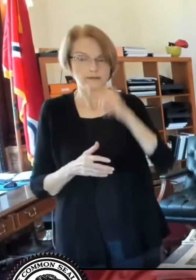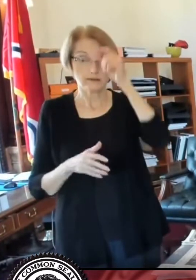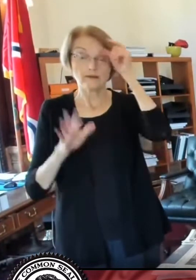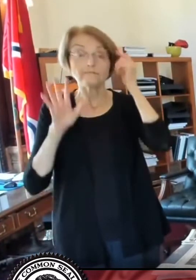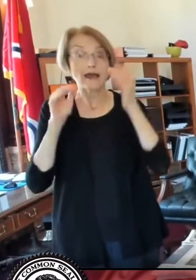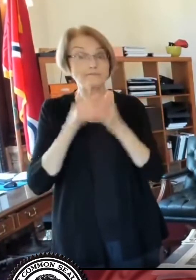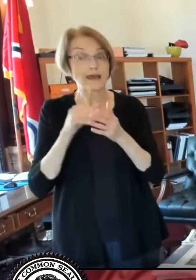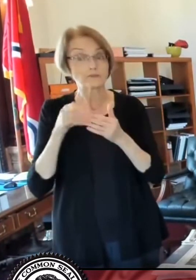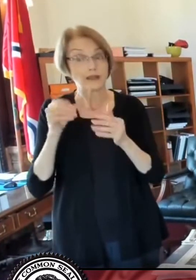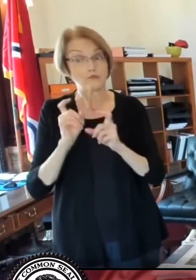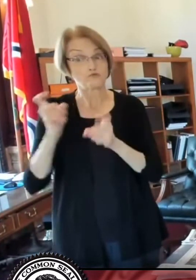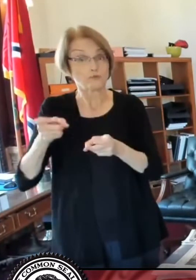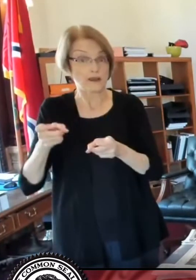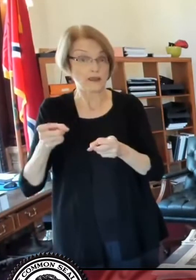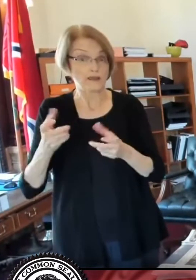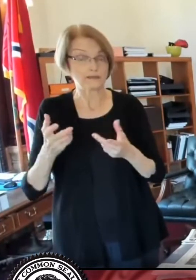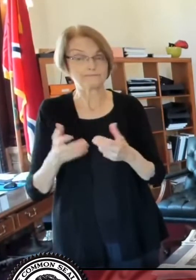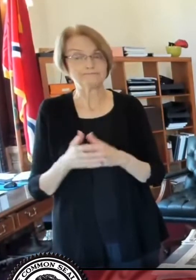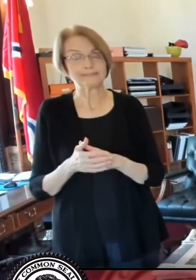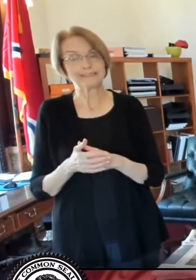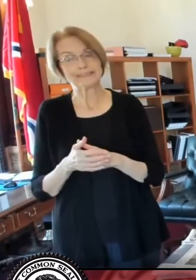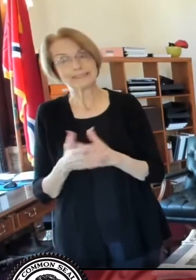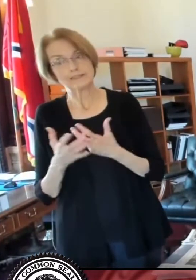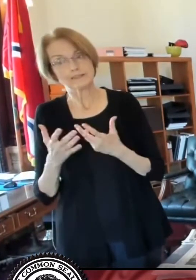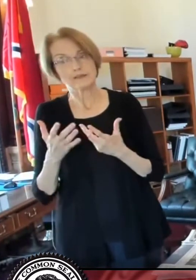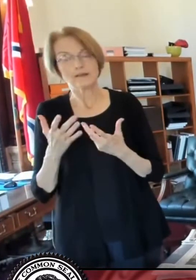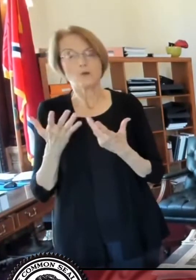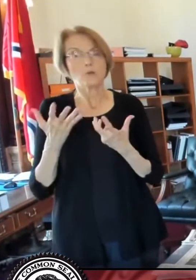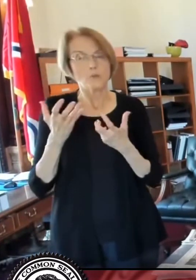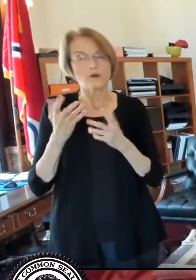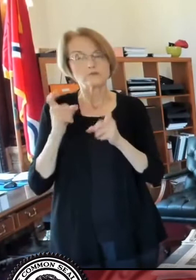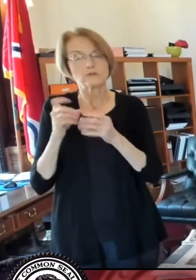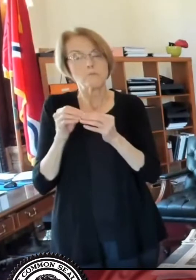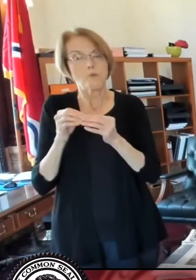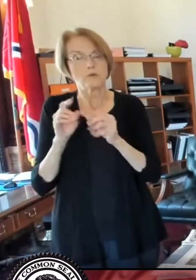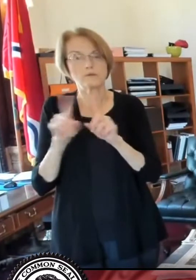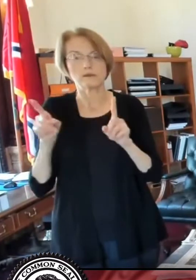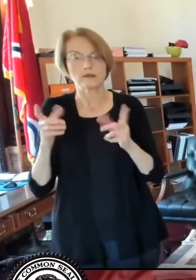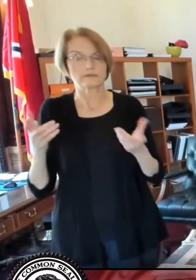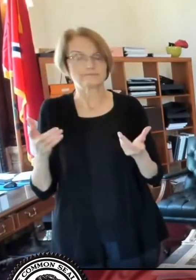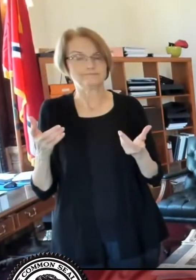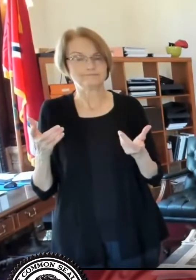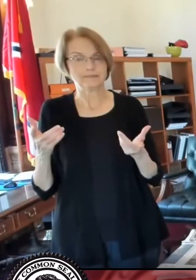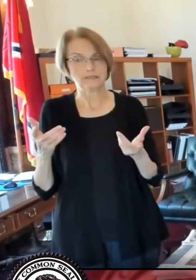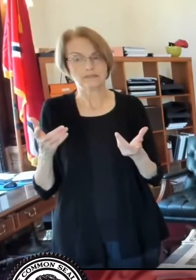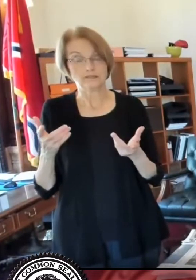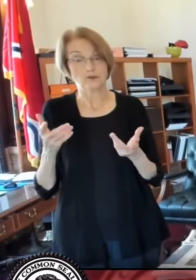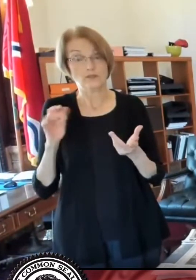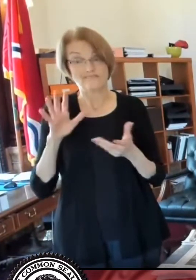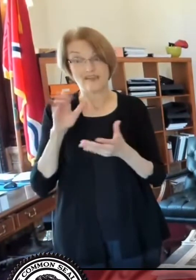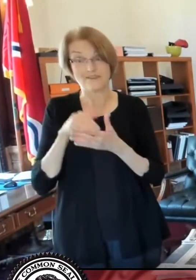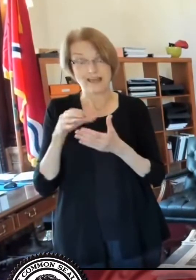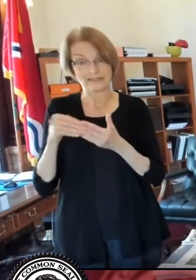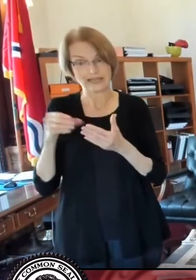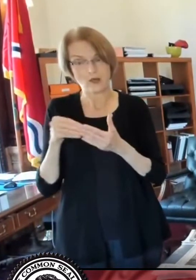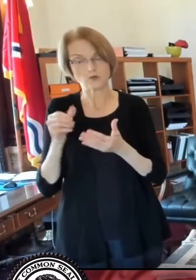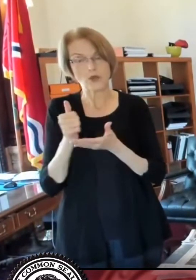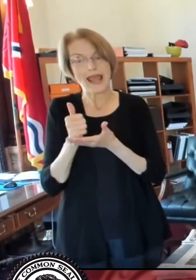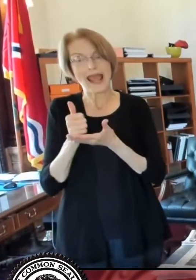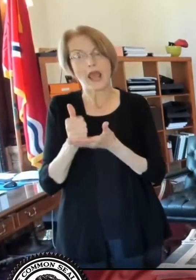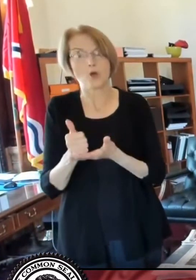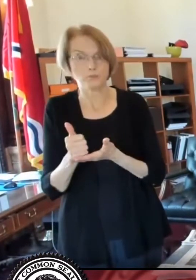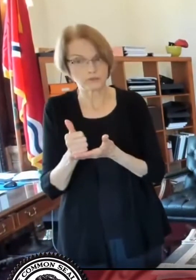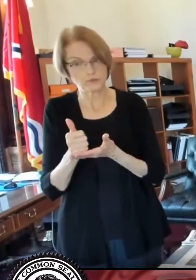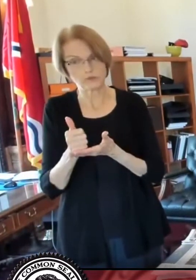$5,000 is not as much as we'd like for it to be, but this is a stopgap. We of course